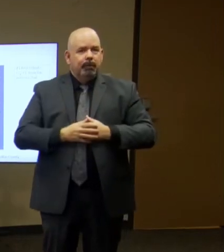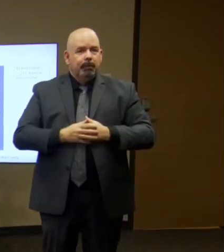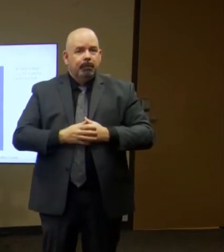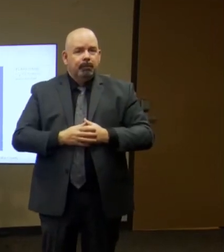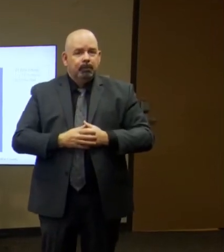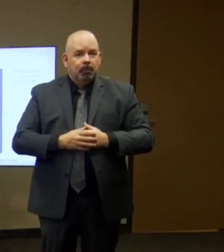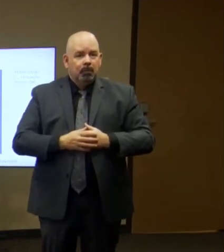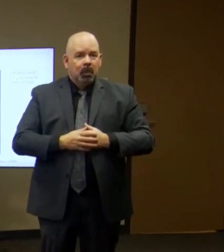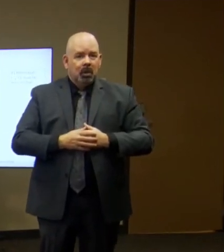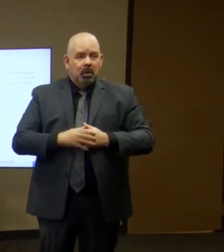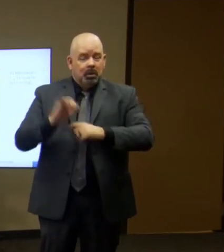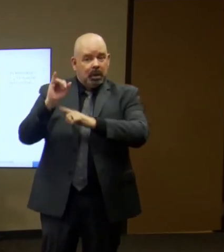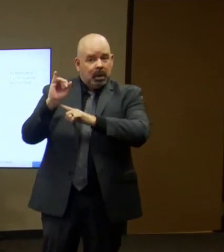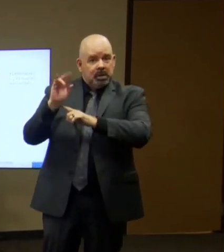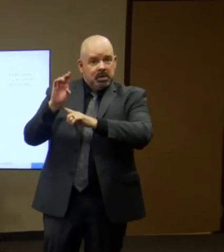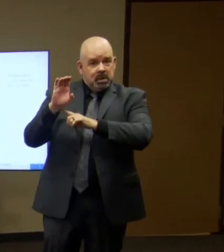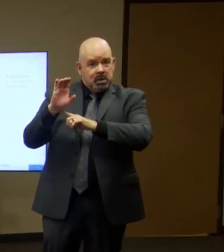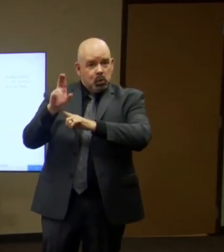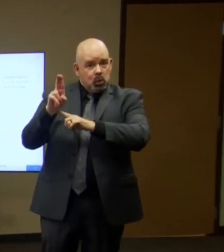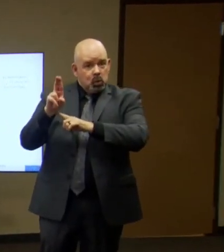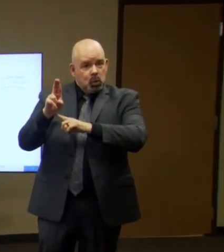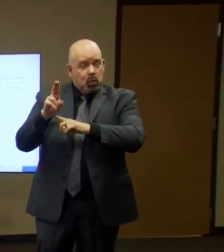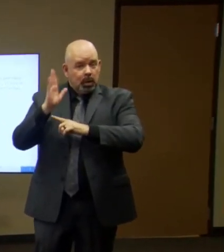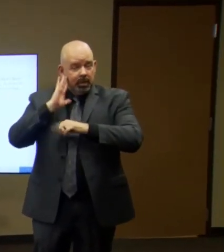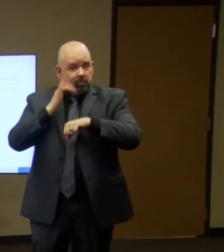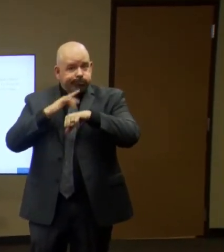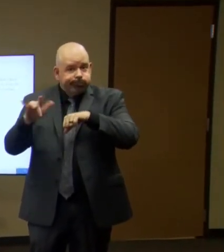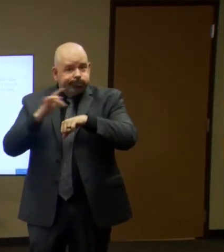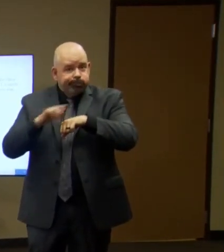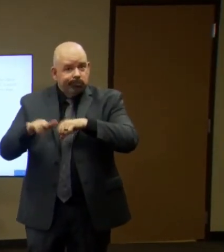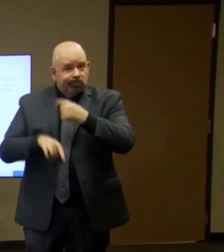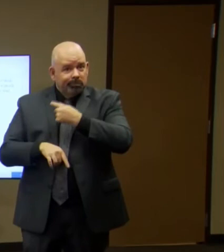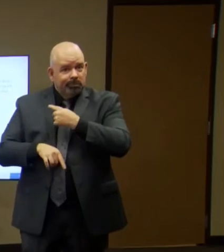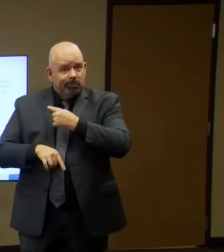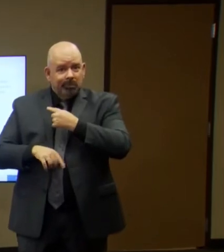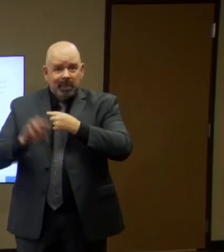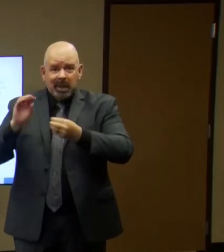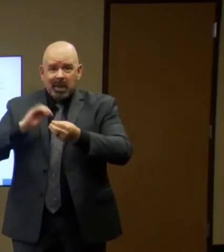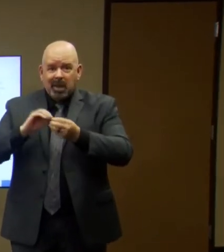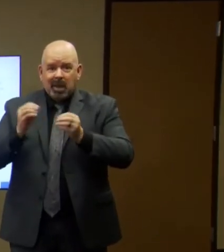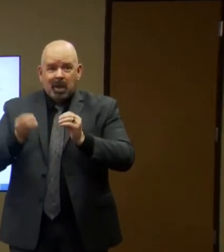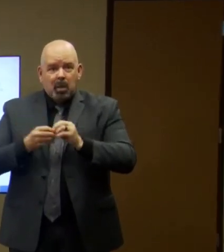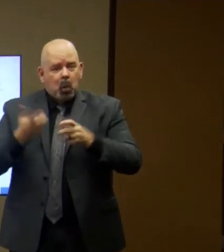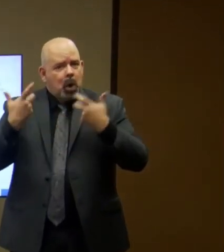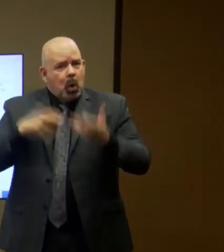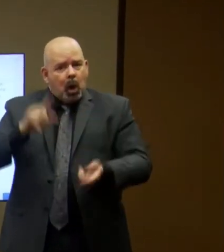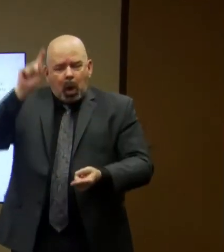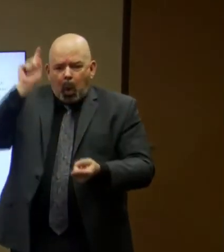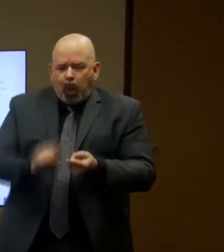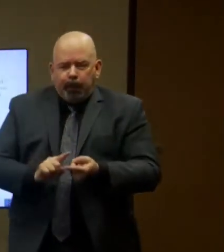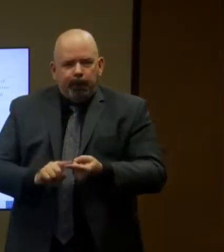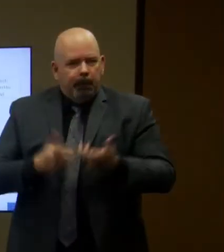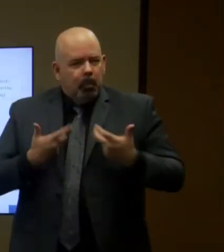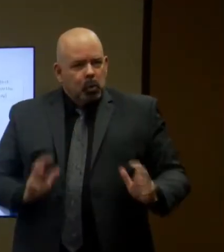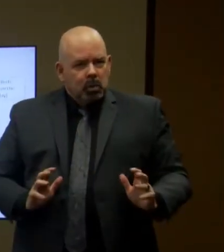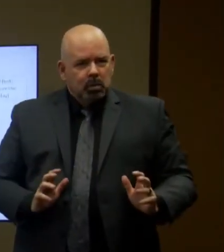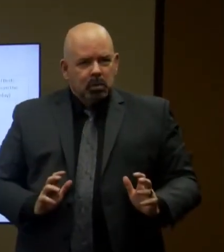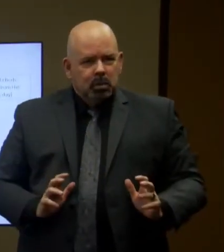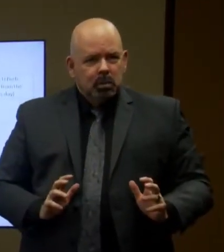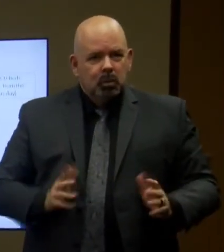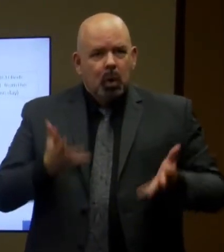trailing average. Again, this is a number we don't want to be low. We want there to be more available